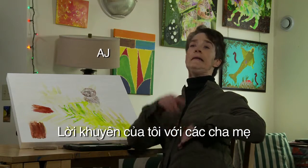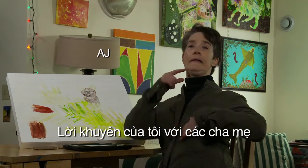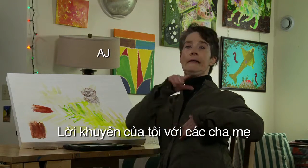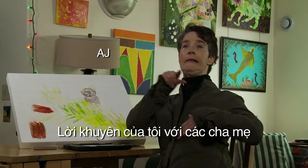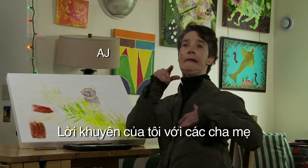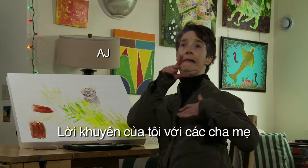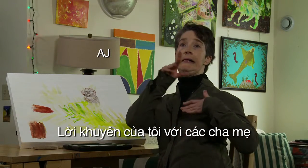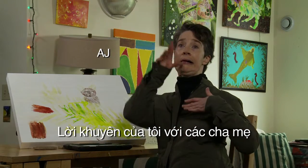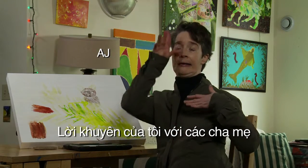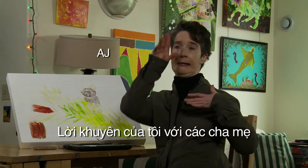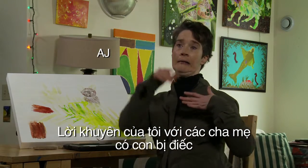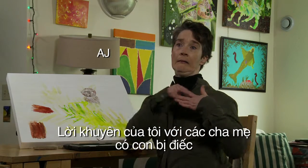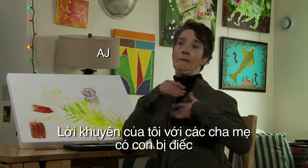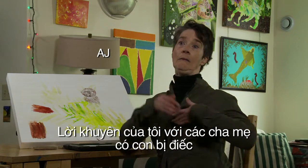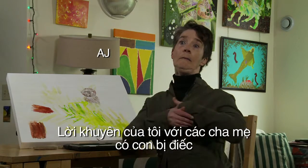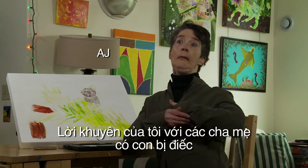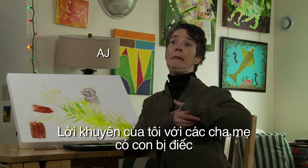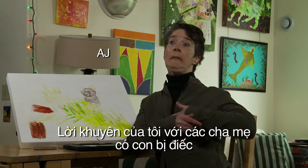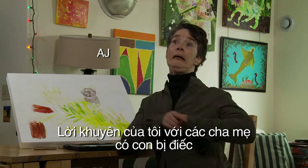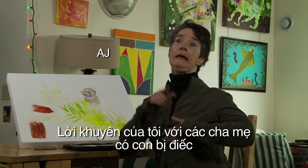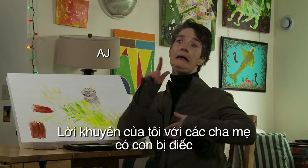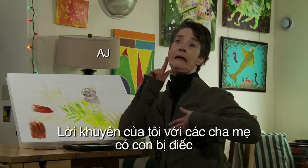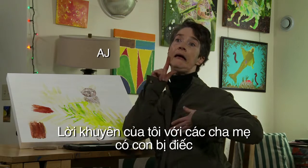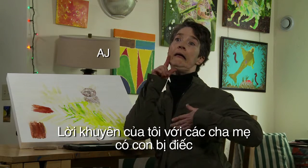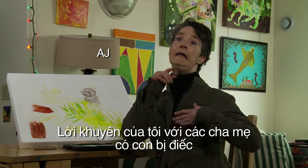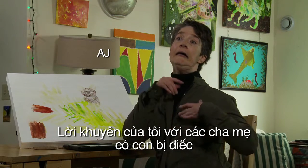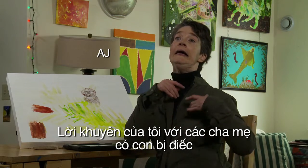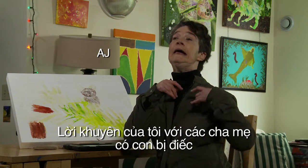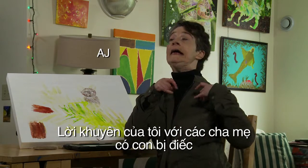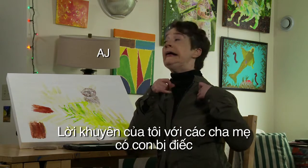My advice for you parents who have a baby who is deaf.